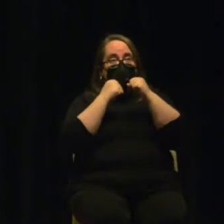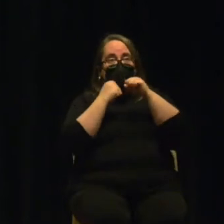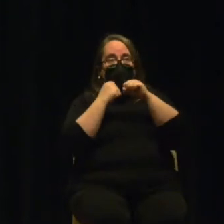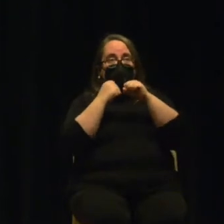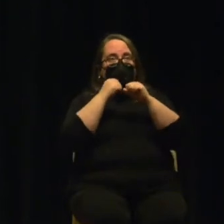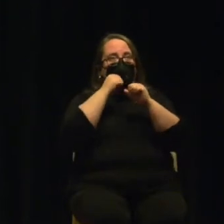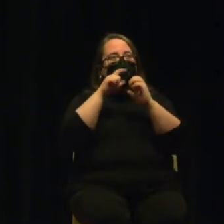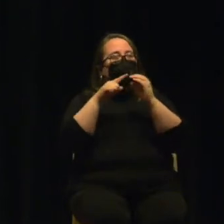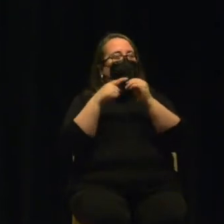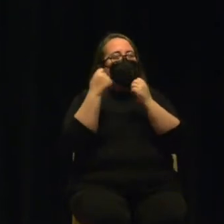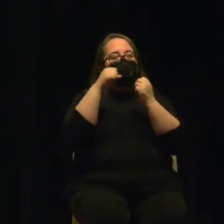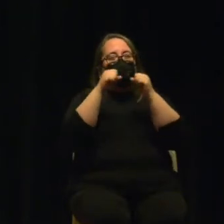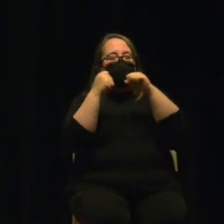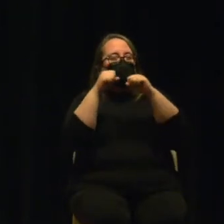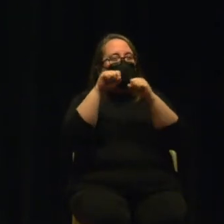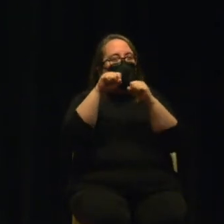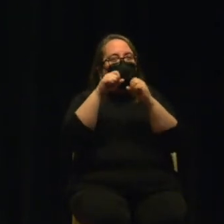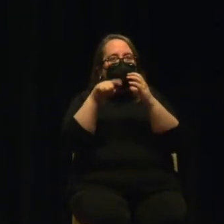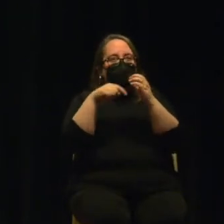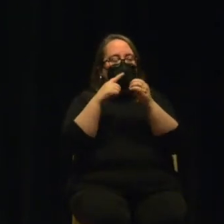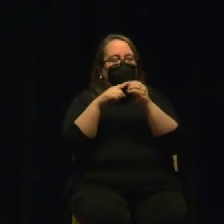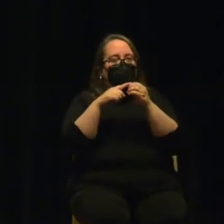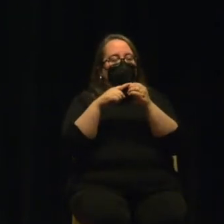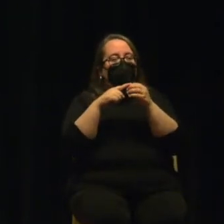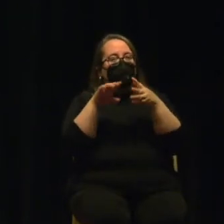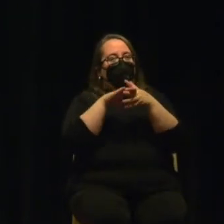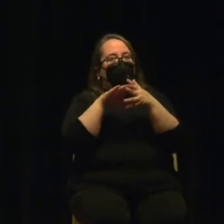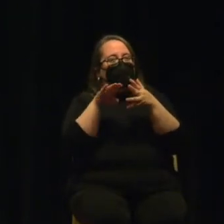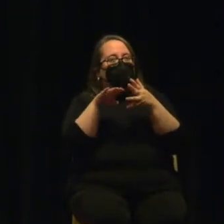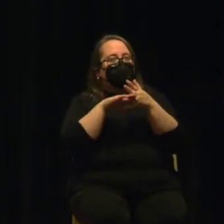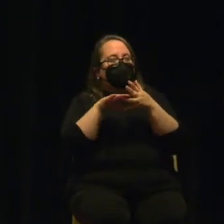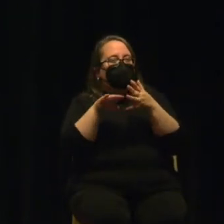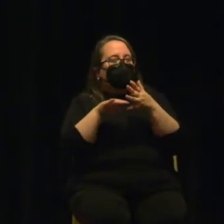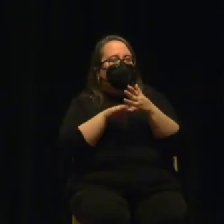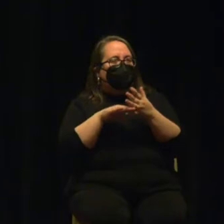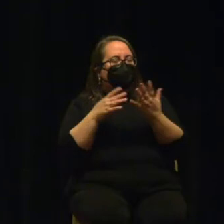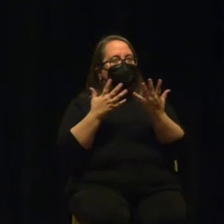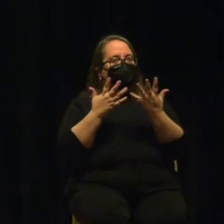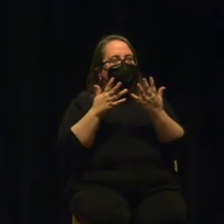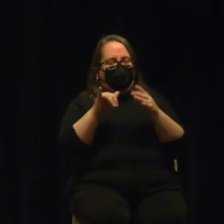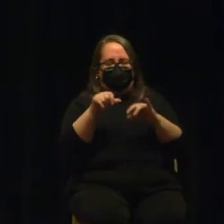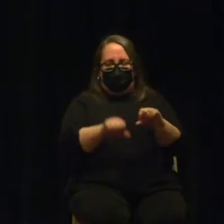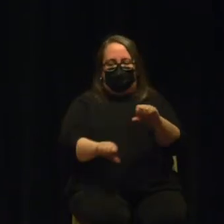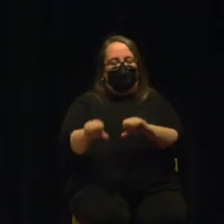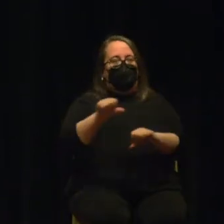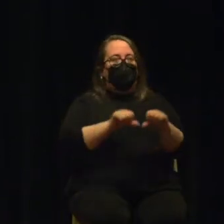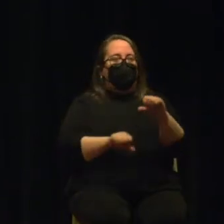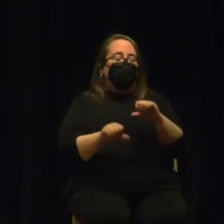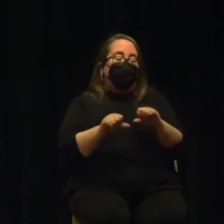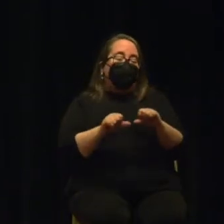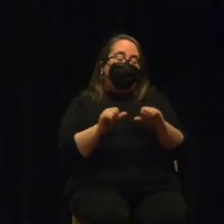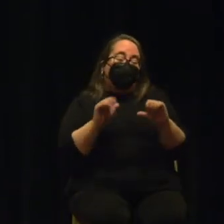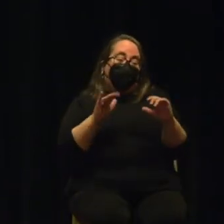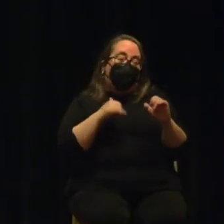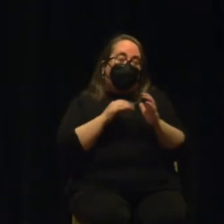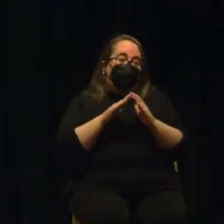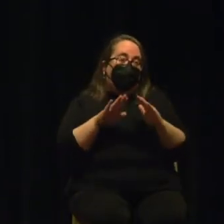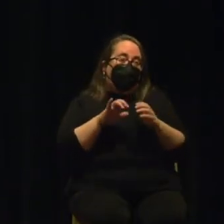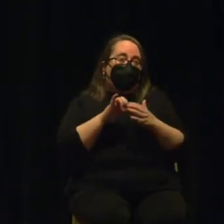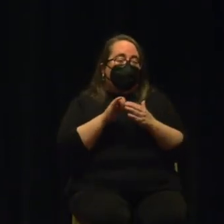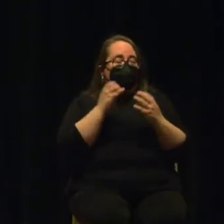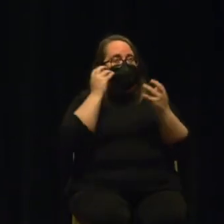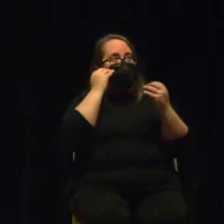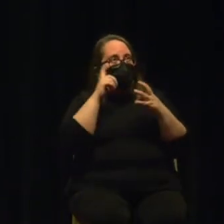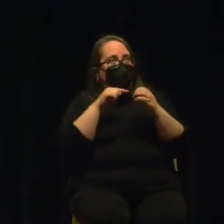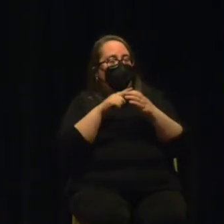not about the punches. It's about what happens between the punches. Yeah, yeah, the sweet science. Mm-hmm. And so hopefully this book does that and thinks about what's